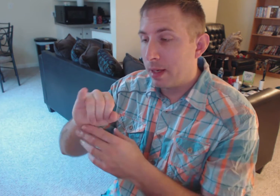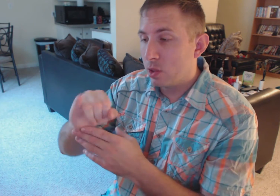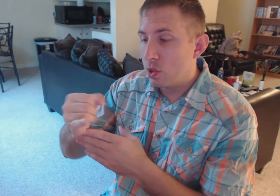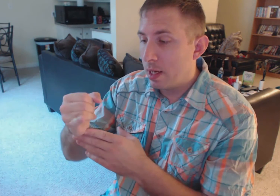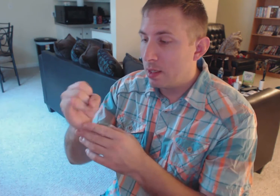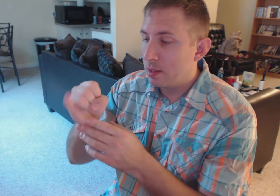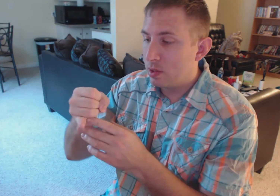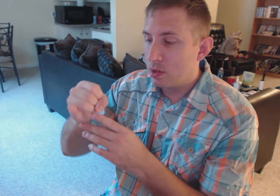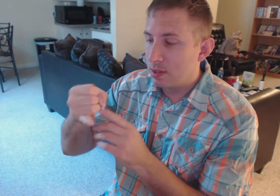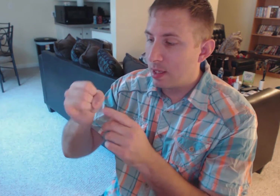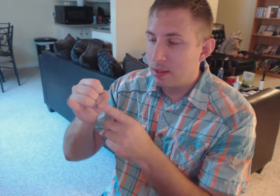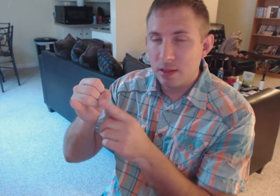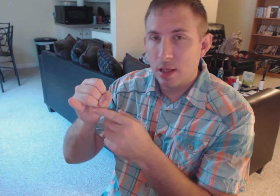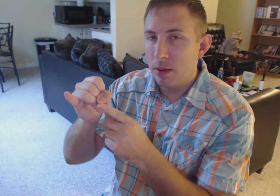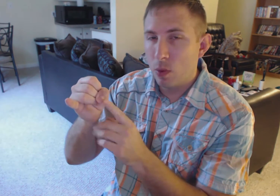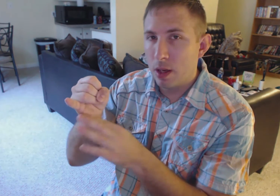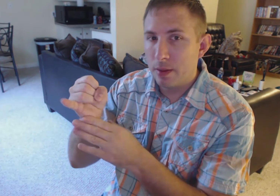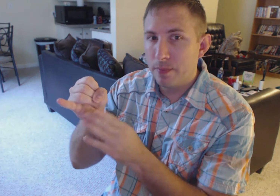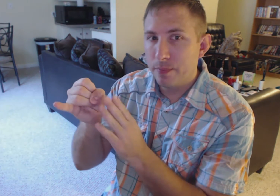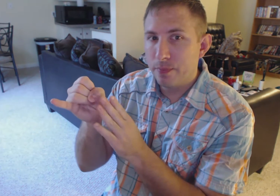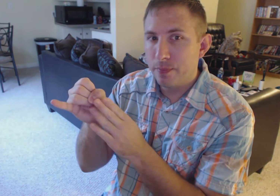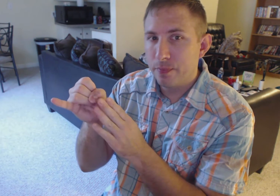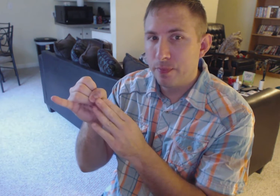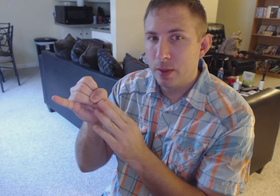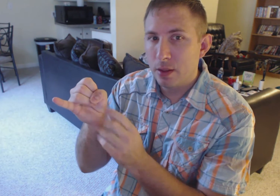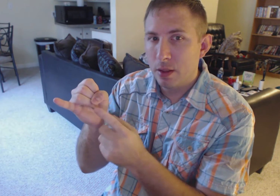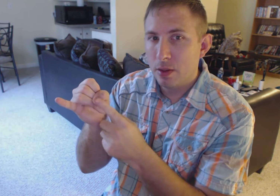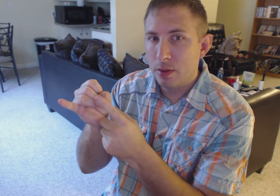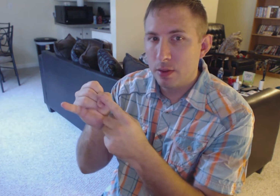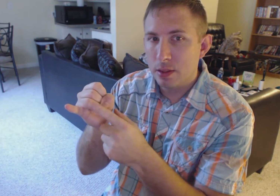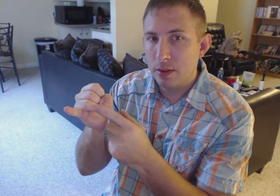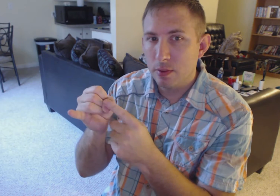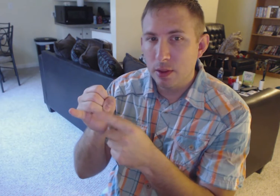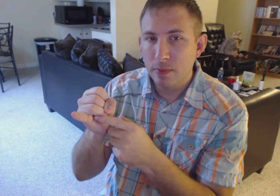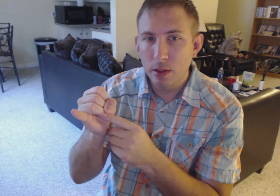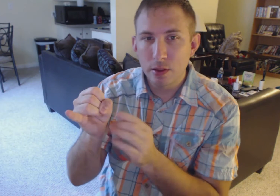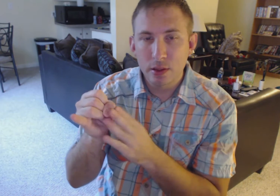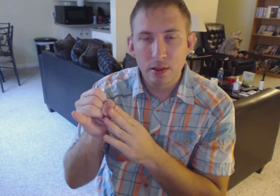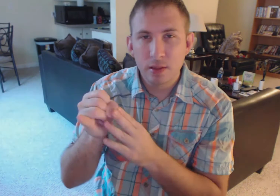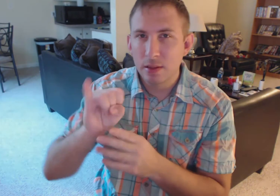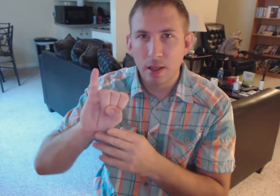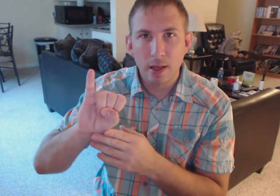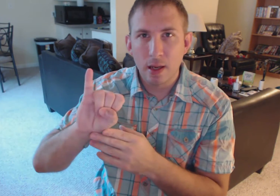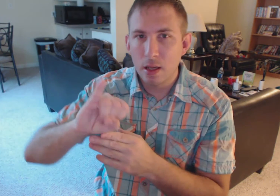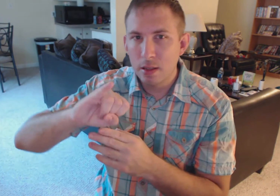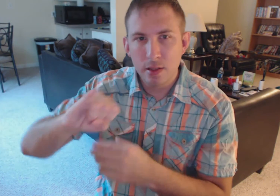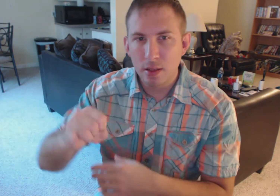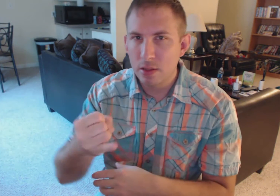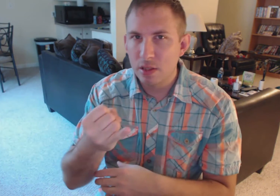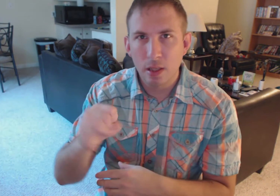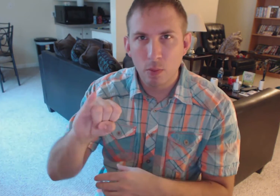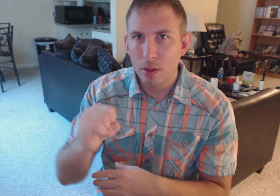Making J is just like the same way. See, three fingers, it's like I, and now the same way